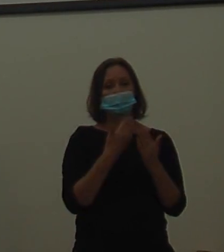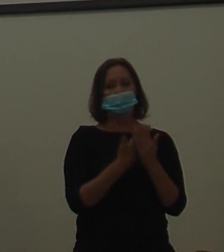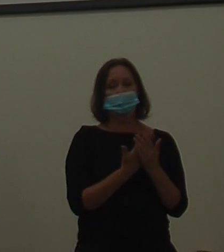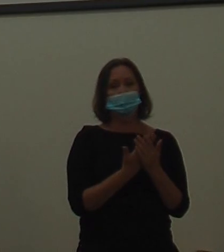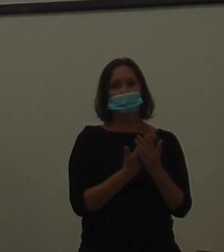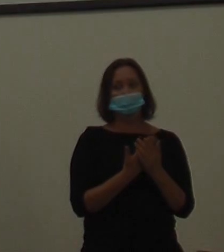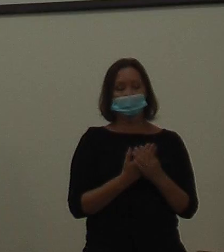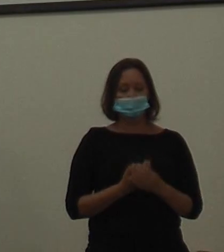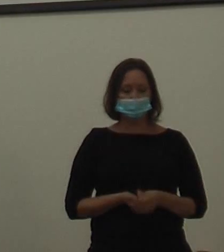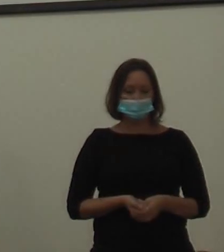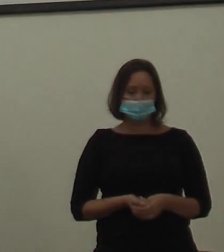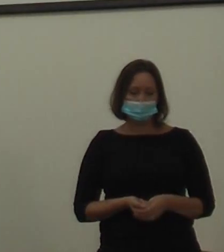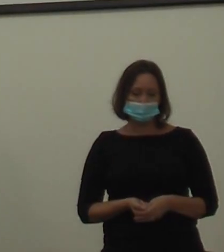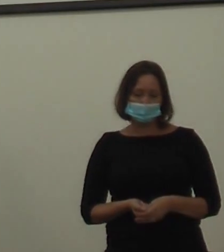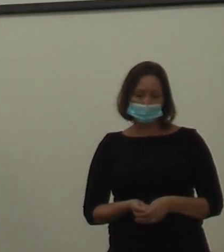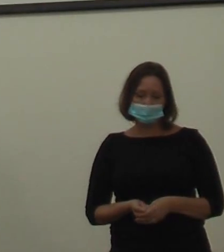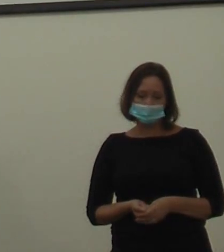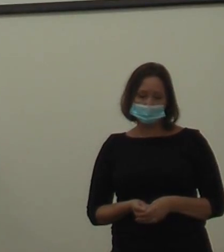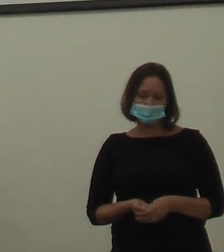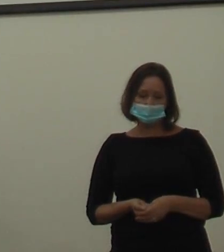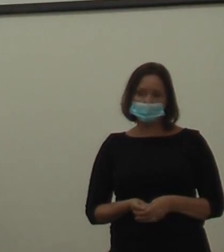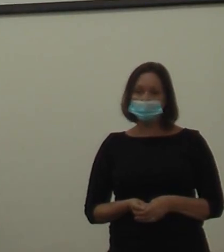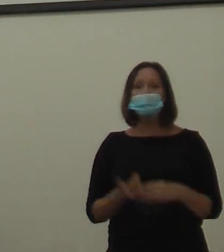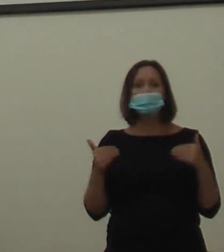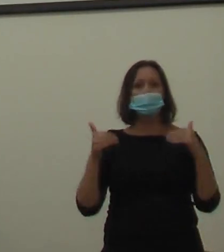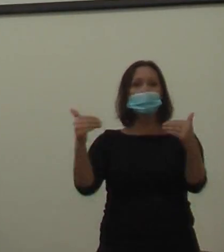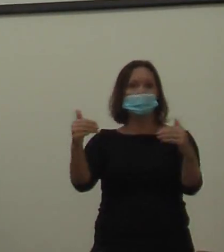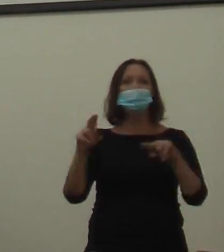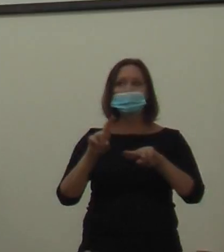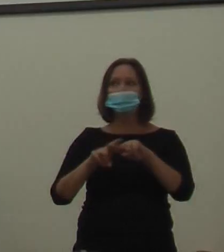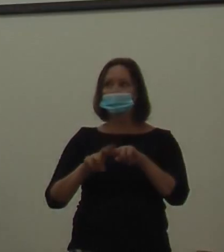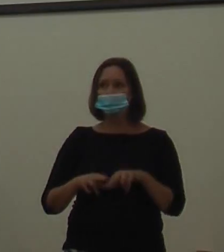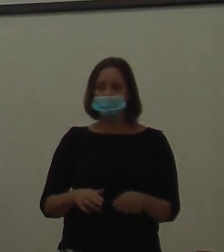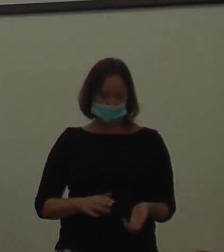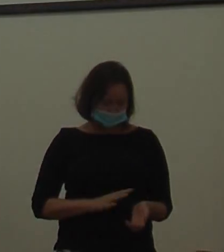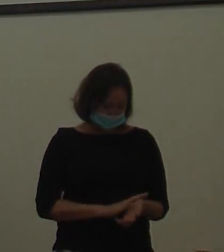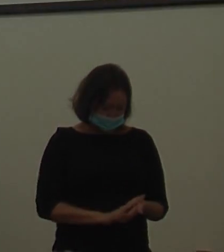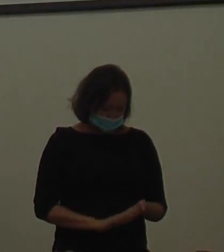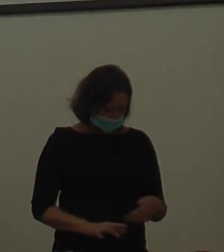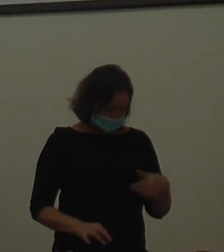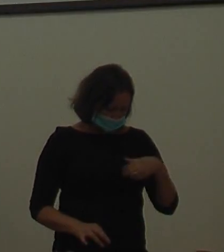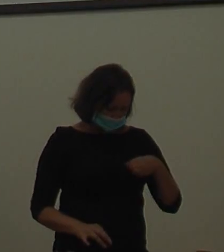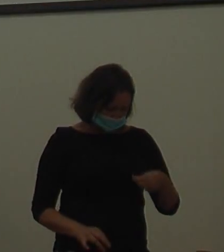than all. Please be seated.